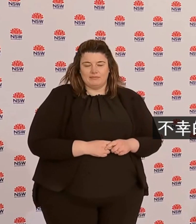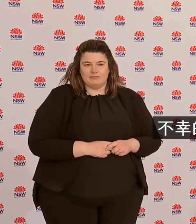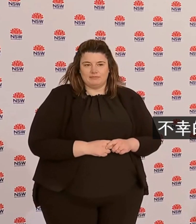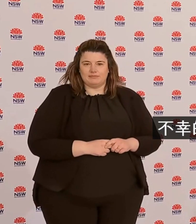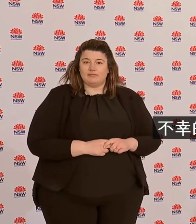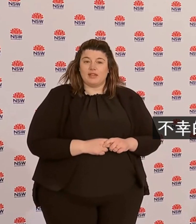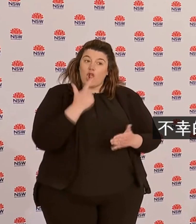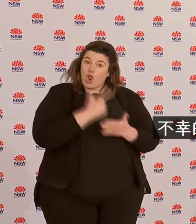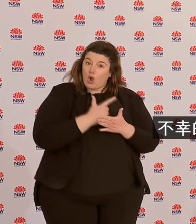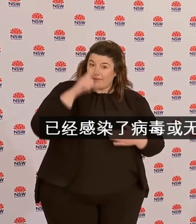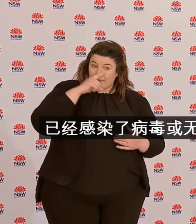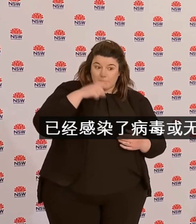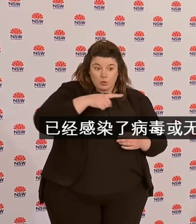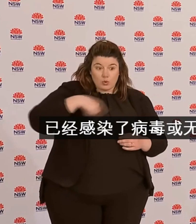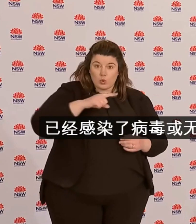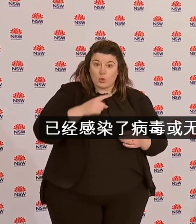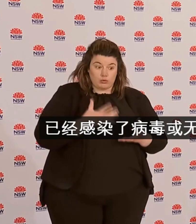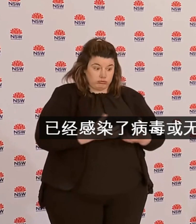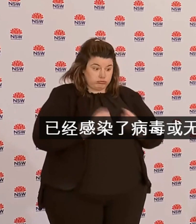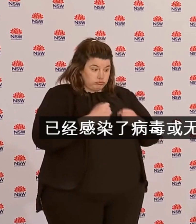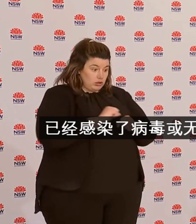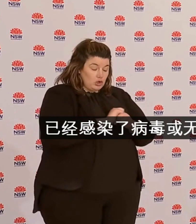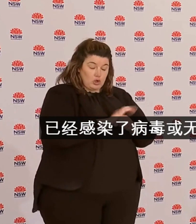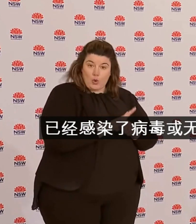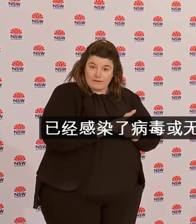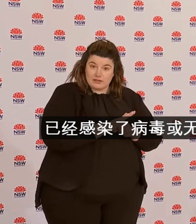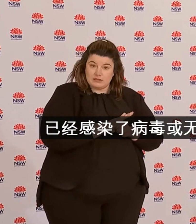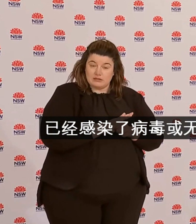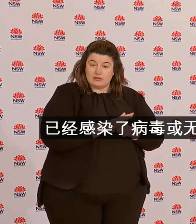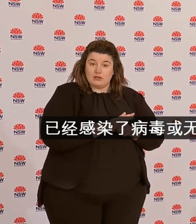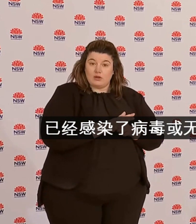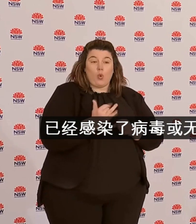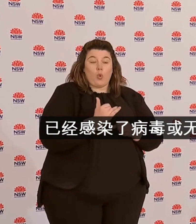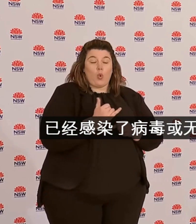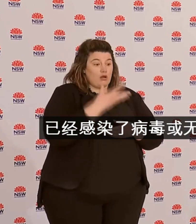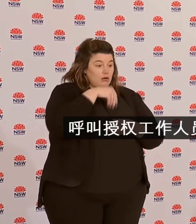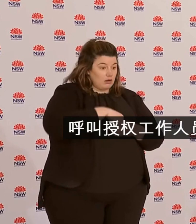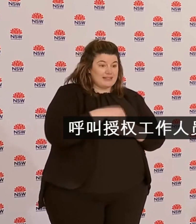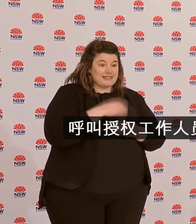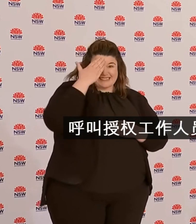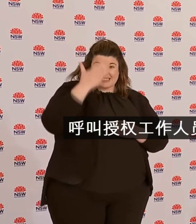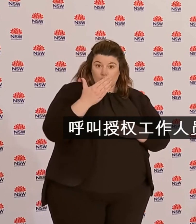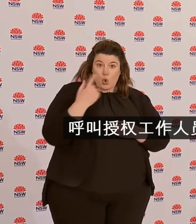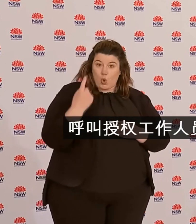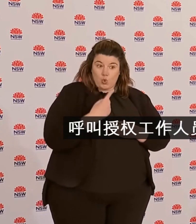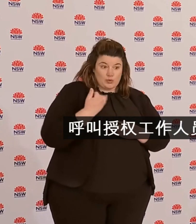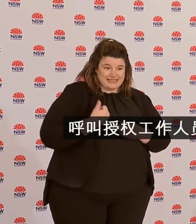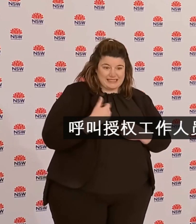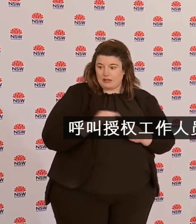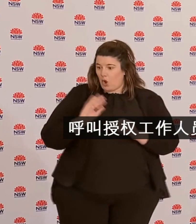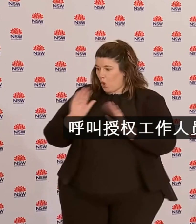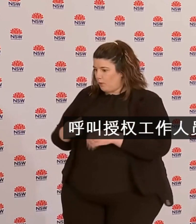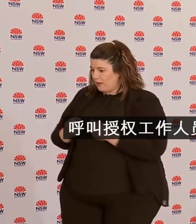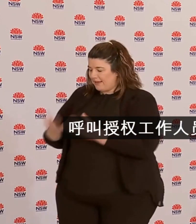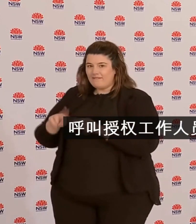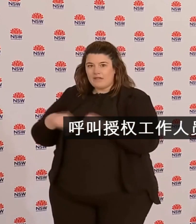lot of people who have got the virus or unintentionally have spread the virus have been what we call authorised workers, people in aged